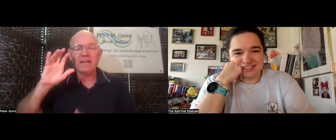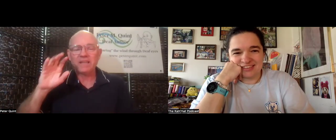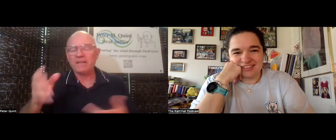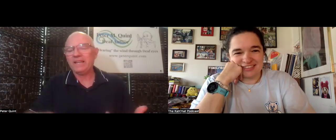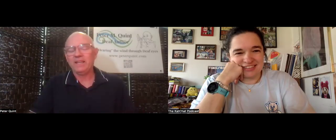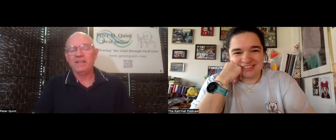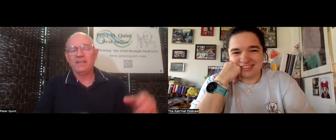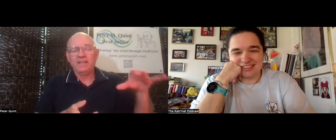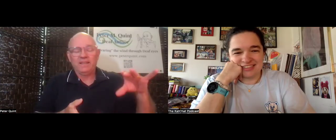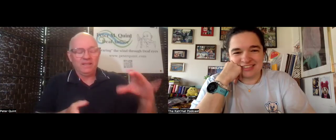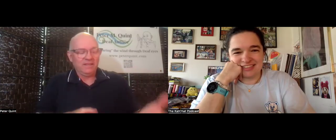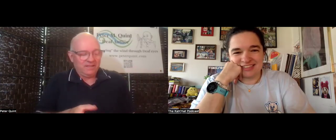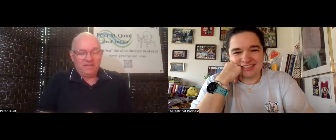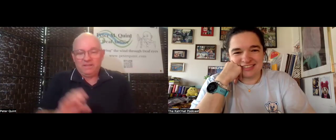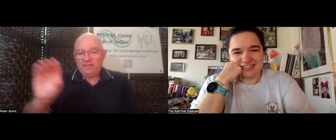was, I mean,